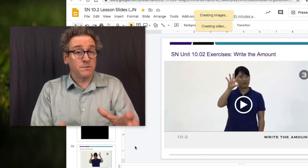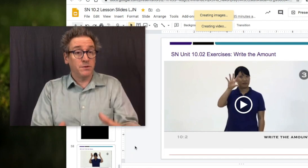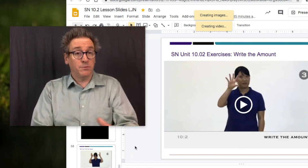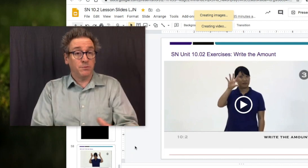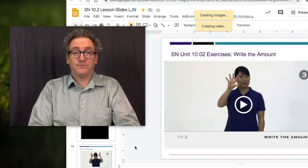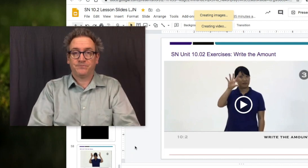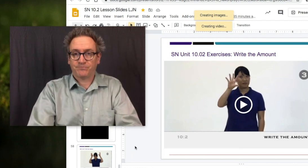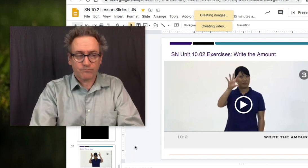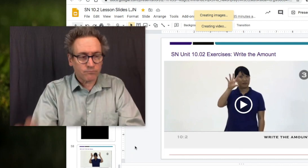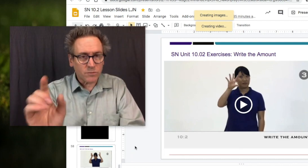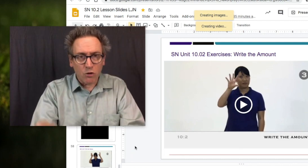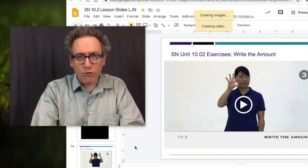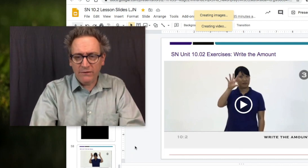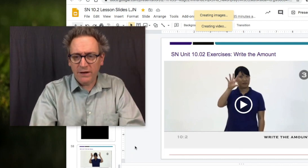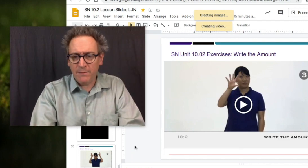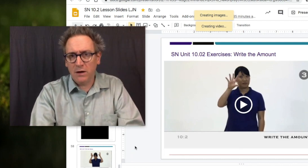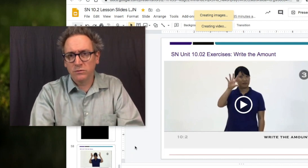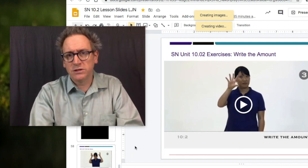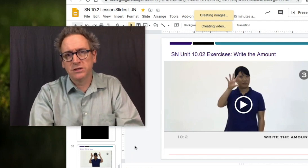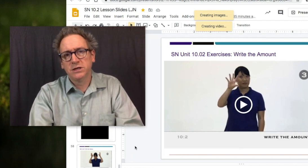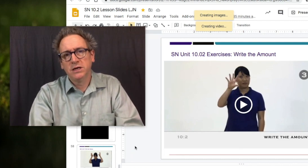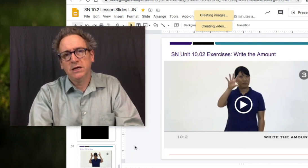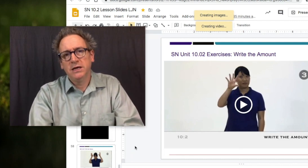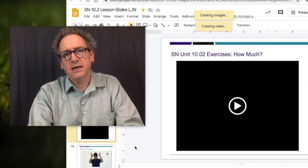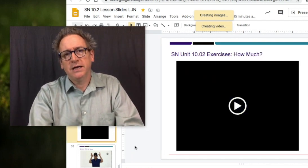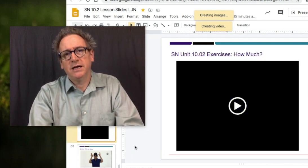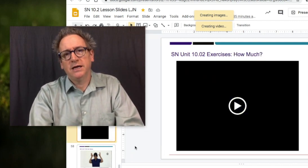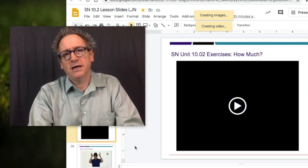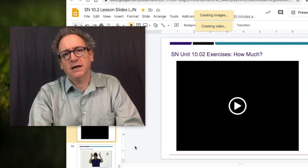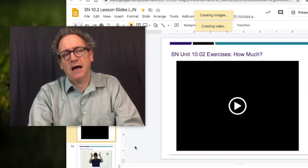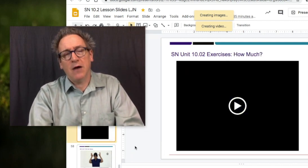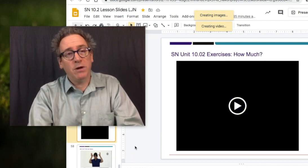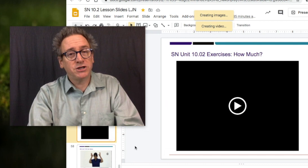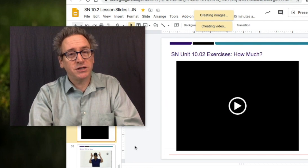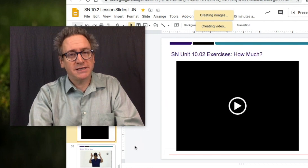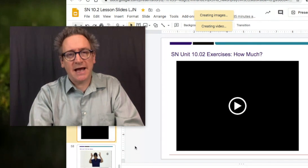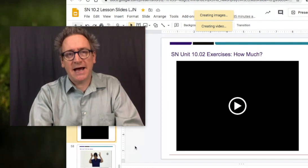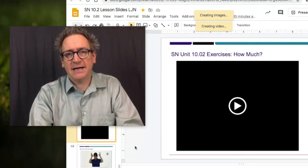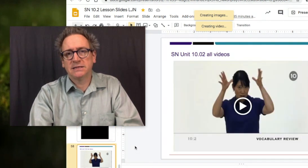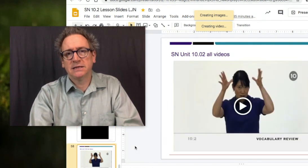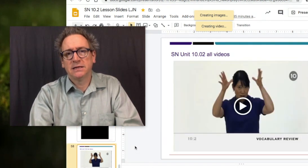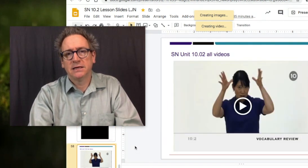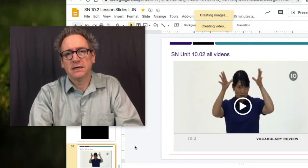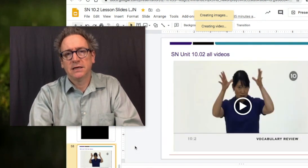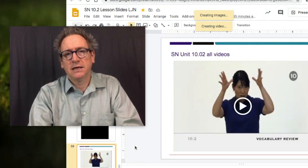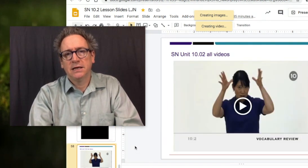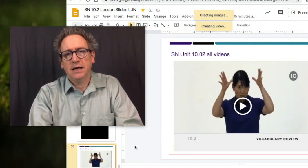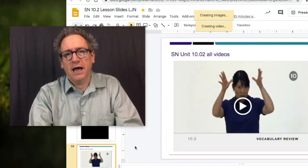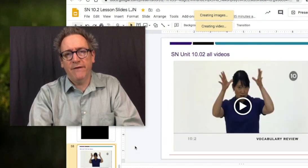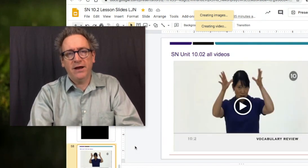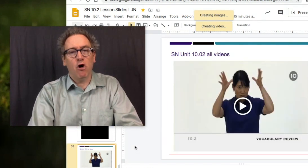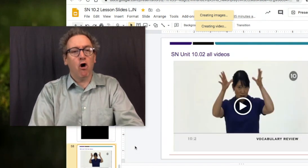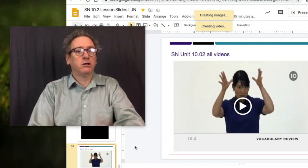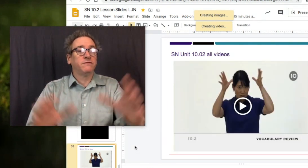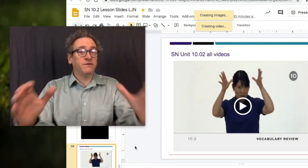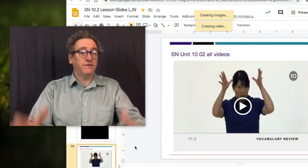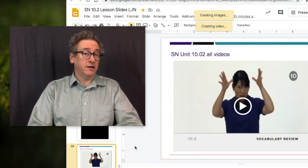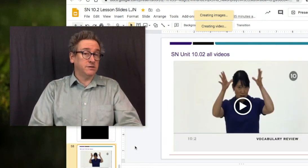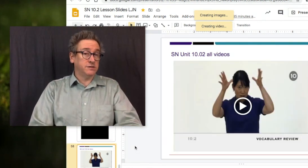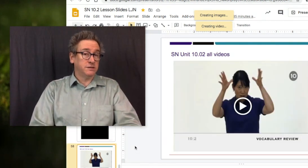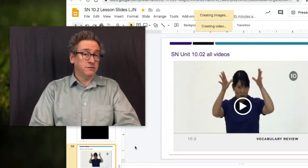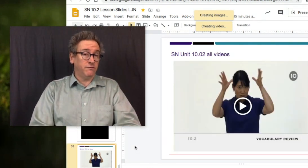exercises from the book. Write the amount, how much is that, and then all